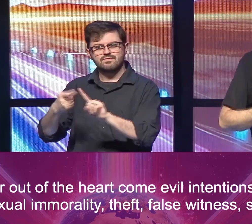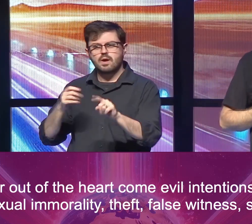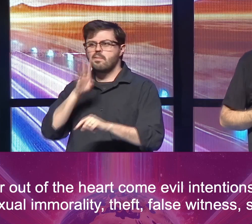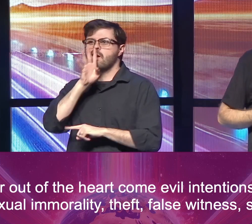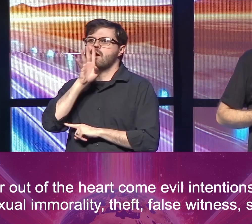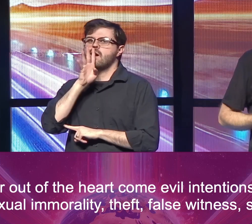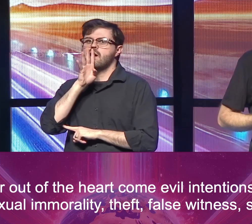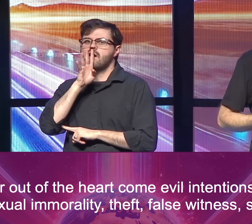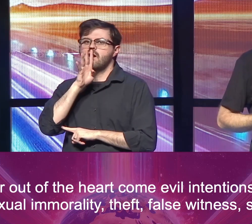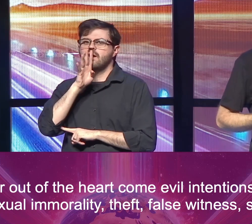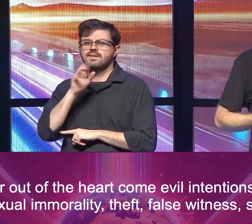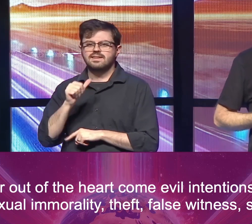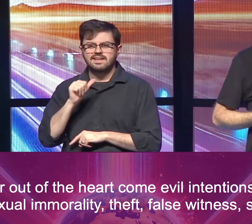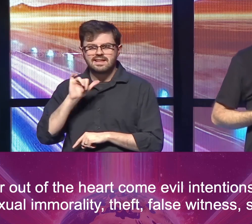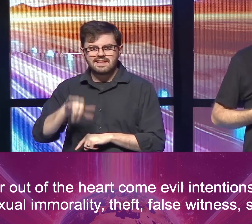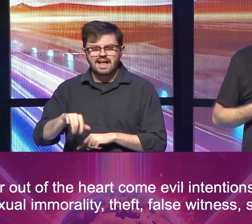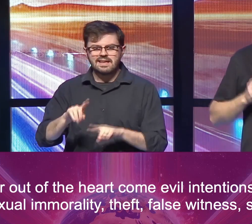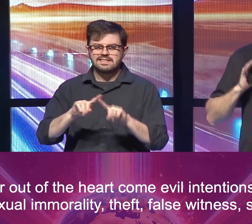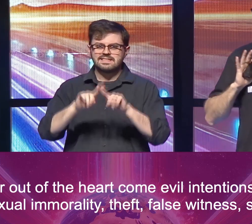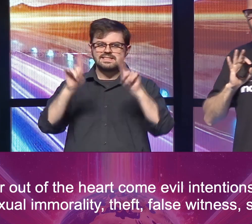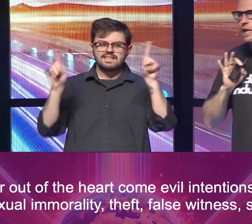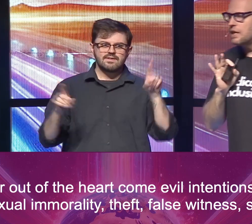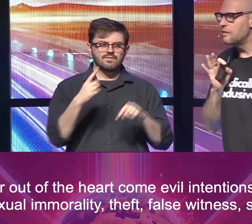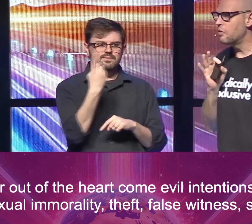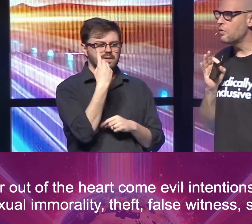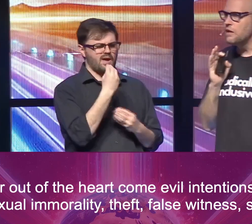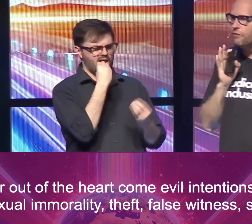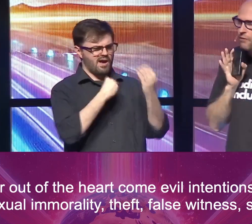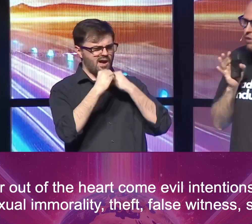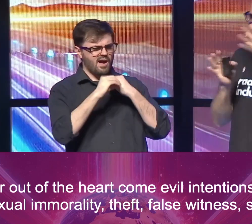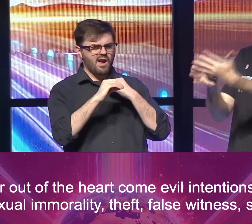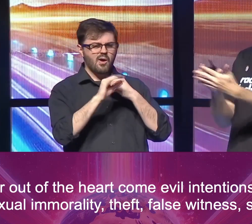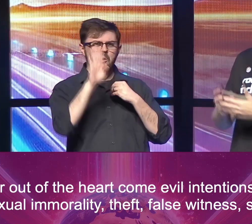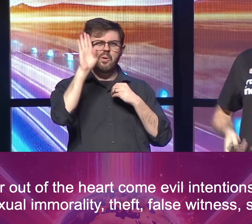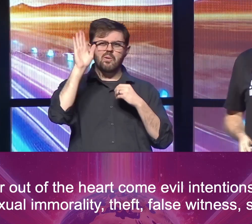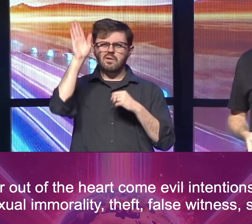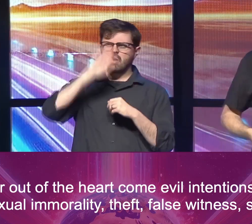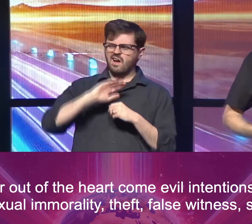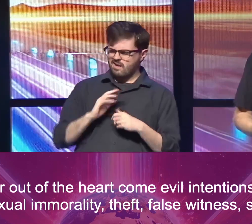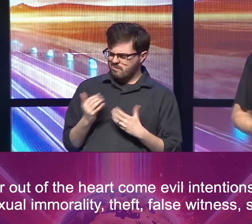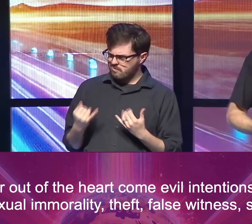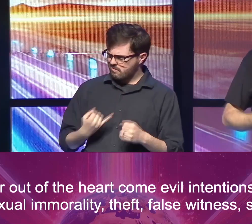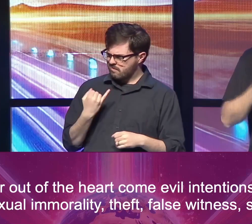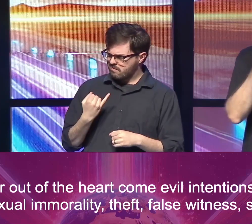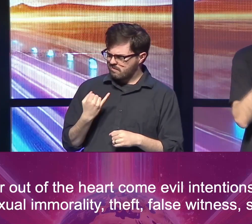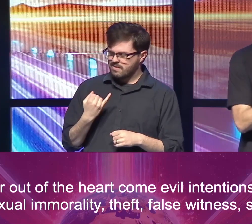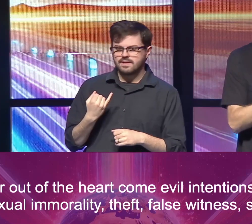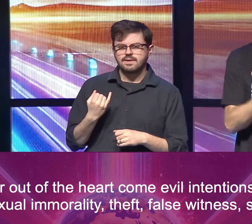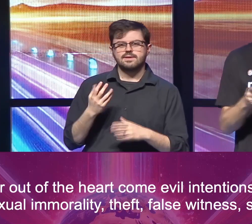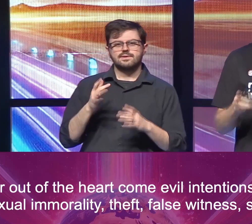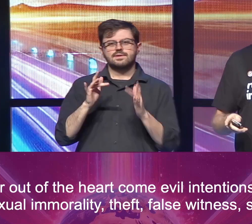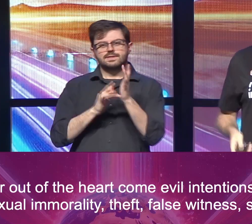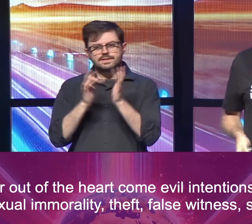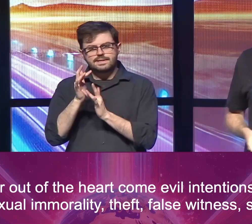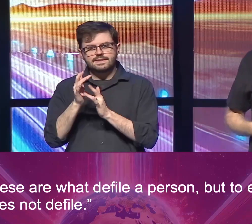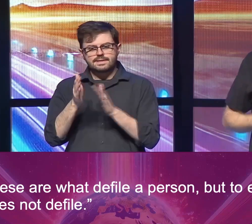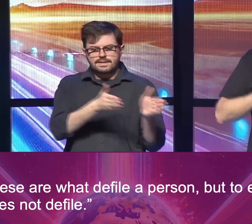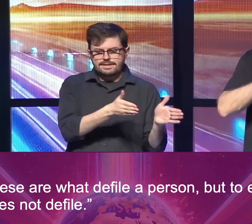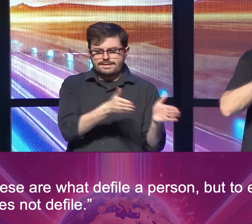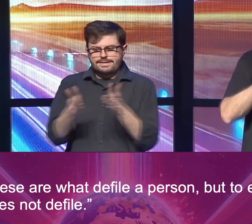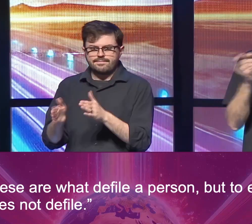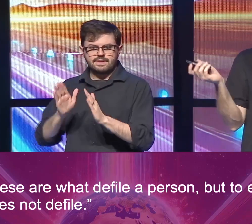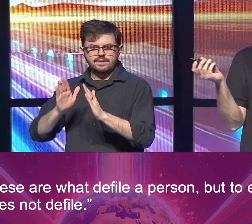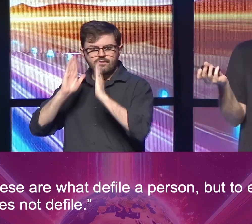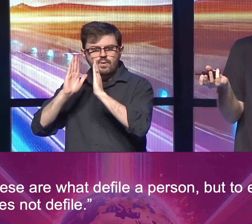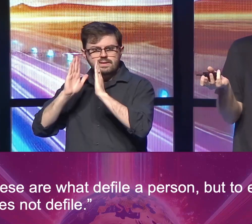somehow wounds God. Jesus is refocusing things here. And he says, these are what defile a person,